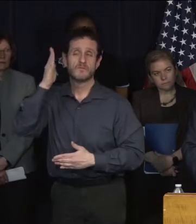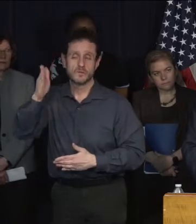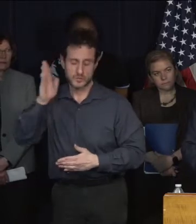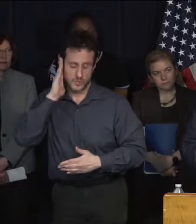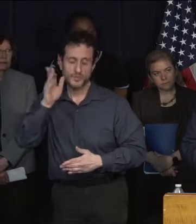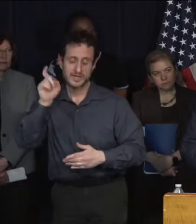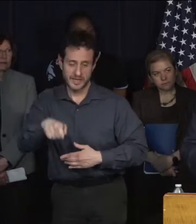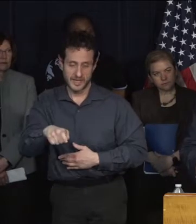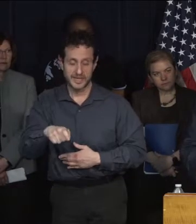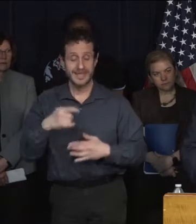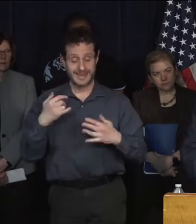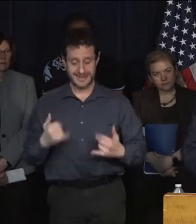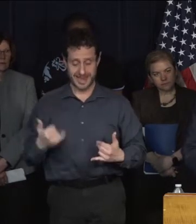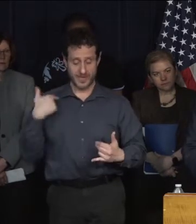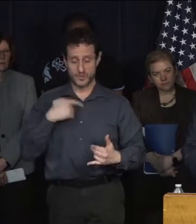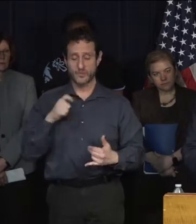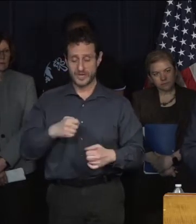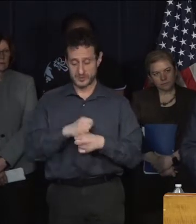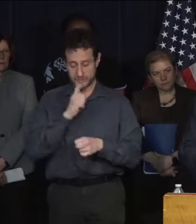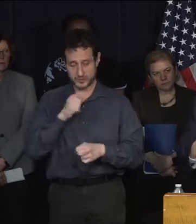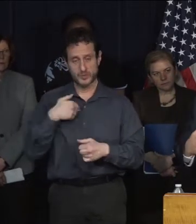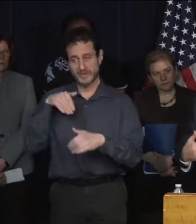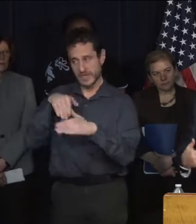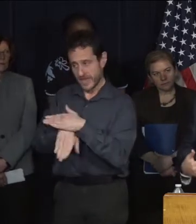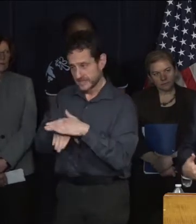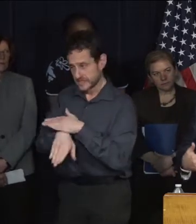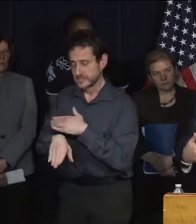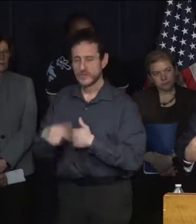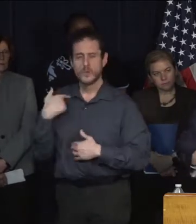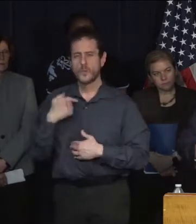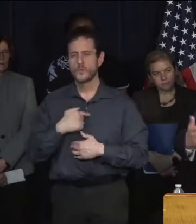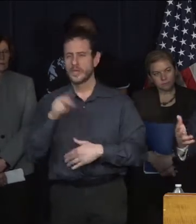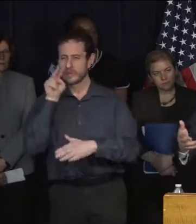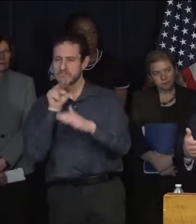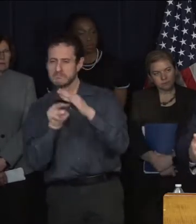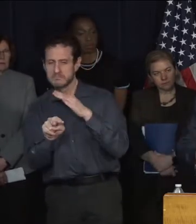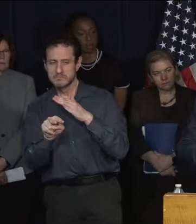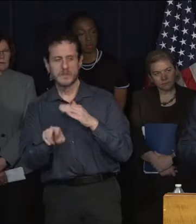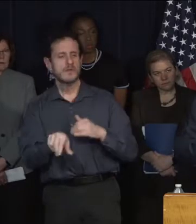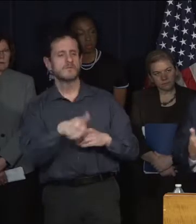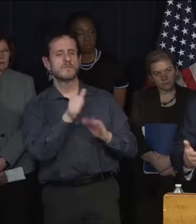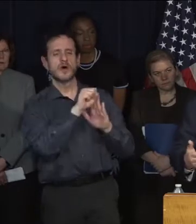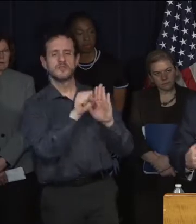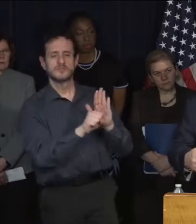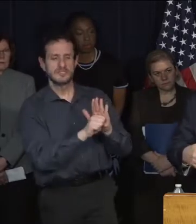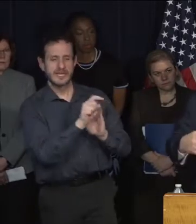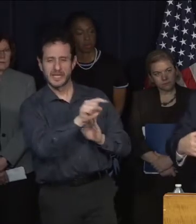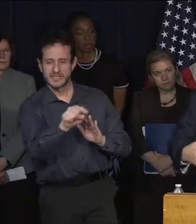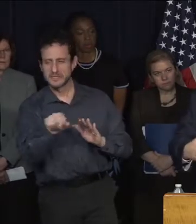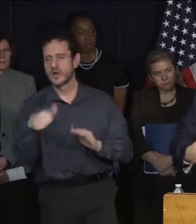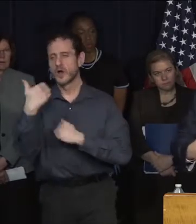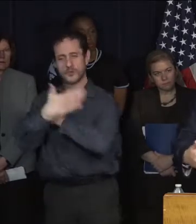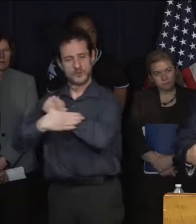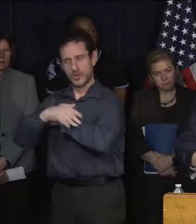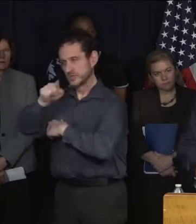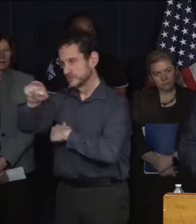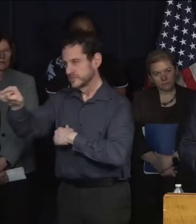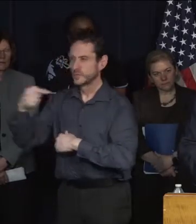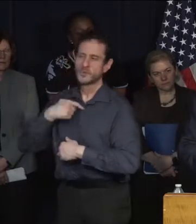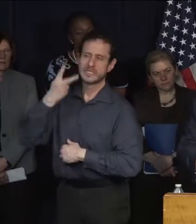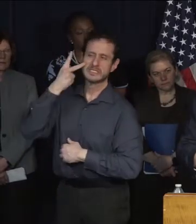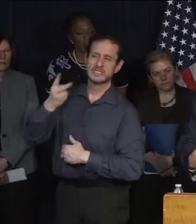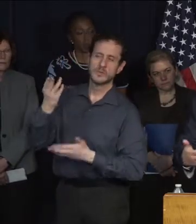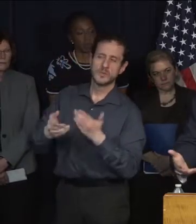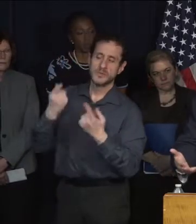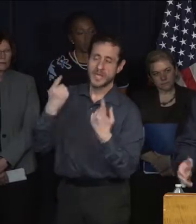make sure that we have access to the resources, because we can see from the other states, from the other countries, what's coming. You know, there's